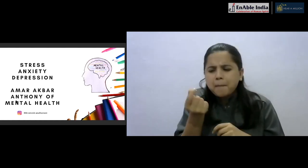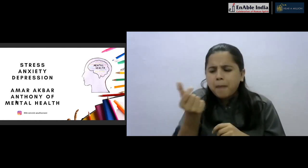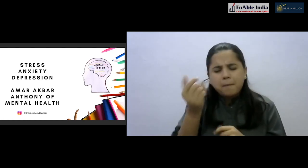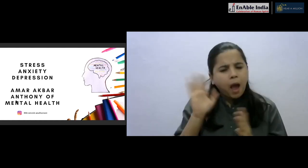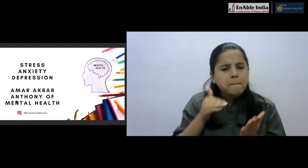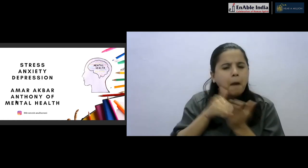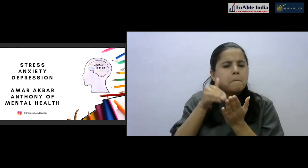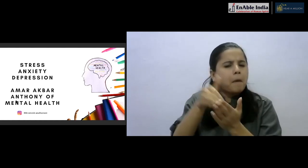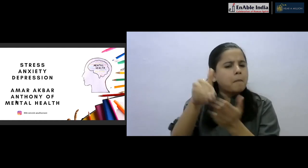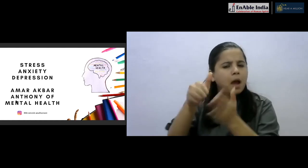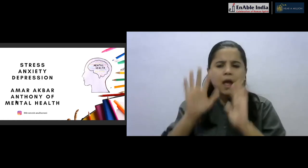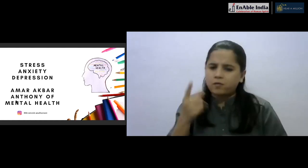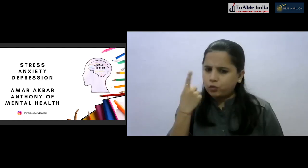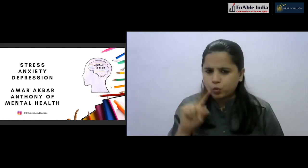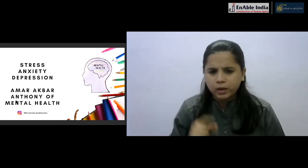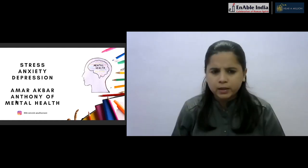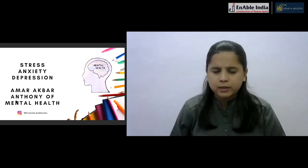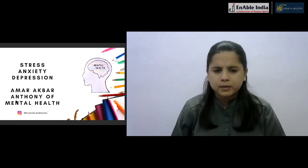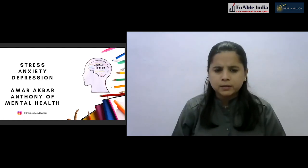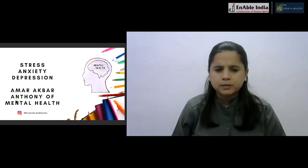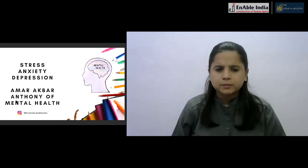that have not happened.